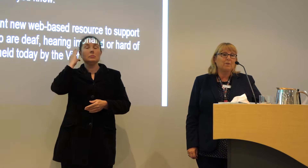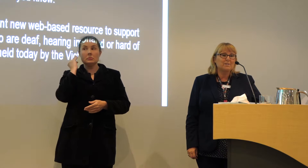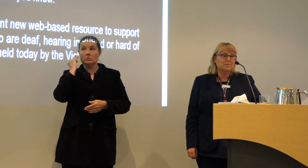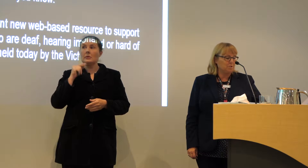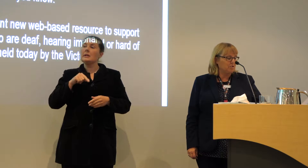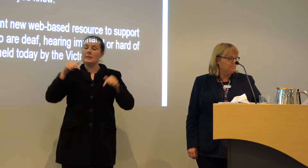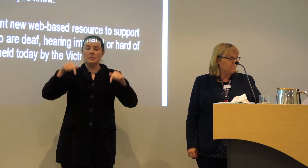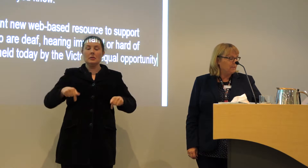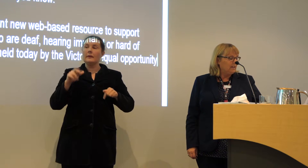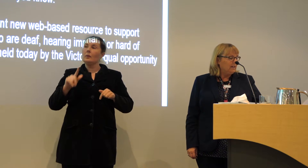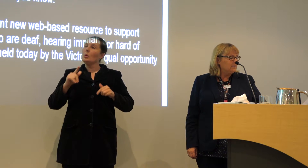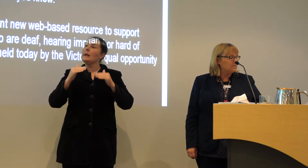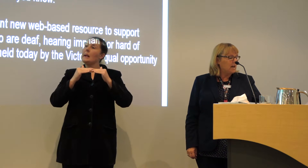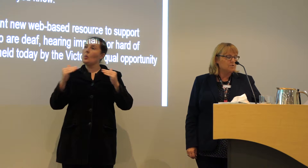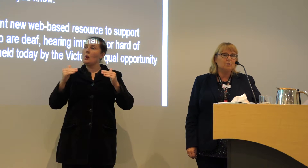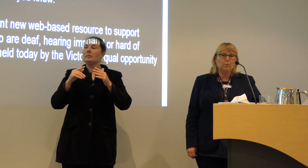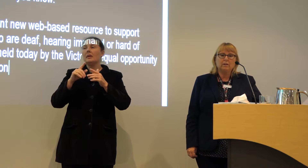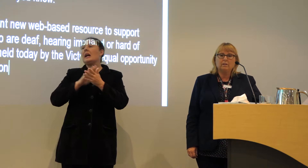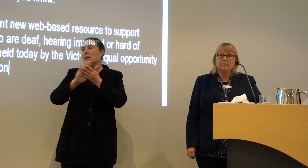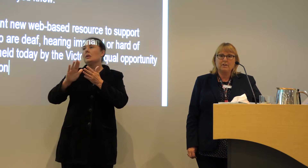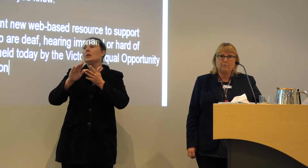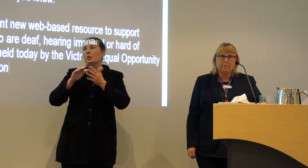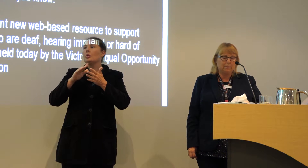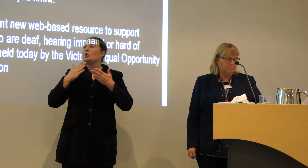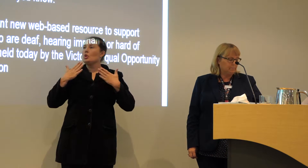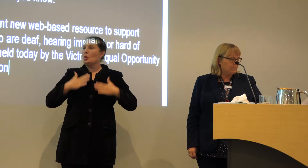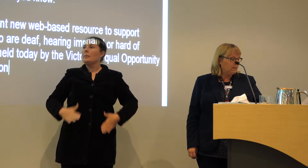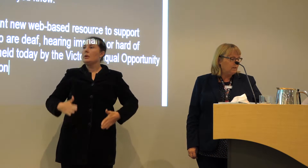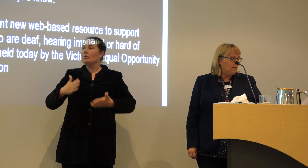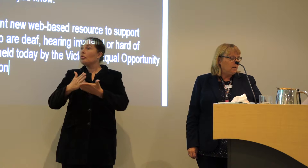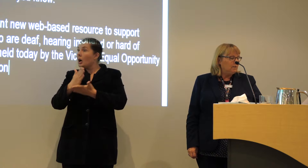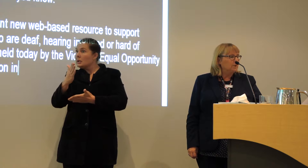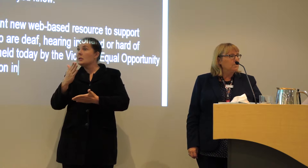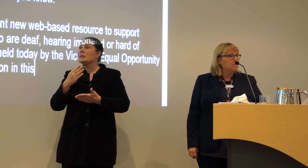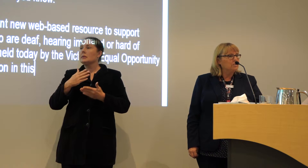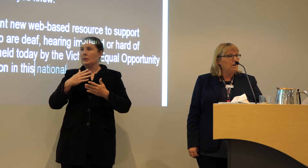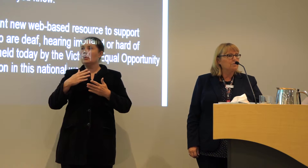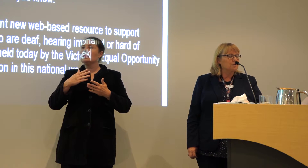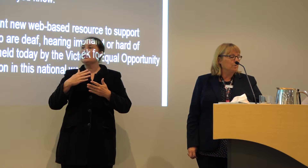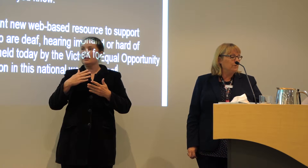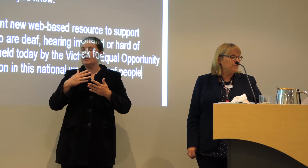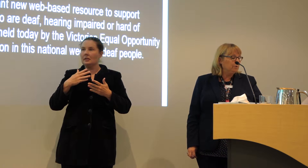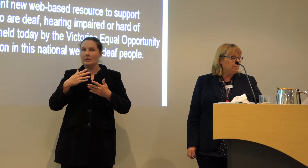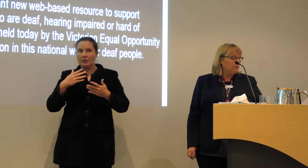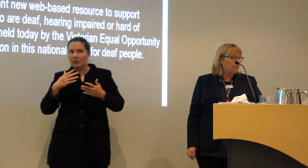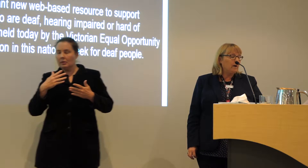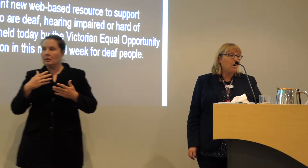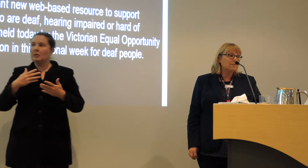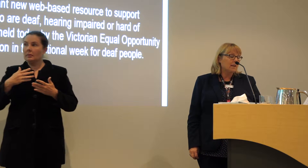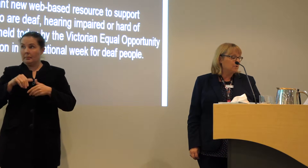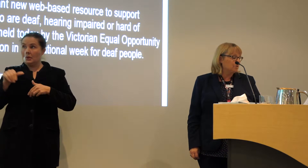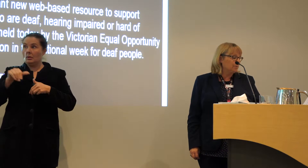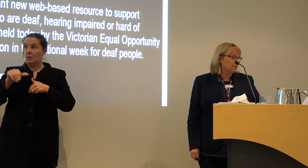and Human Rights Commission in this National Week for Deaf People. The Commission undertook a review of